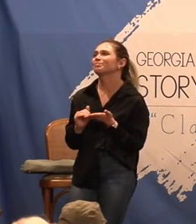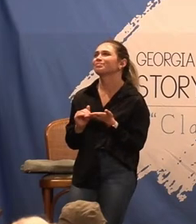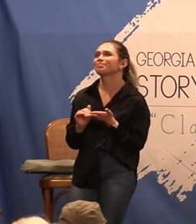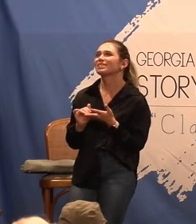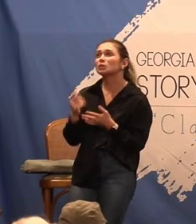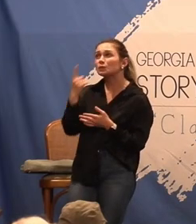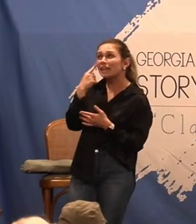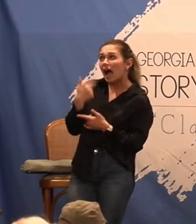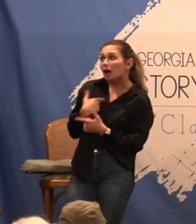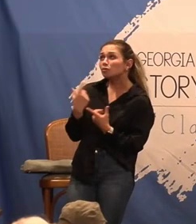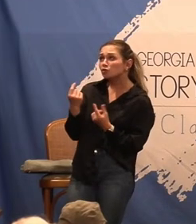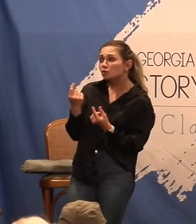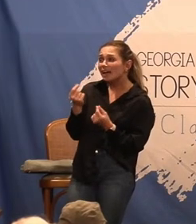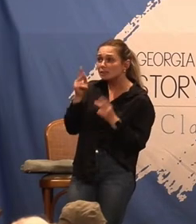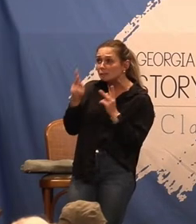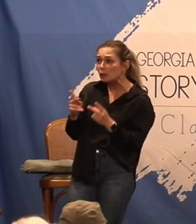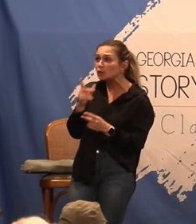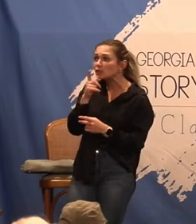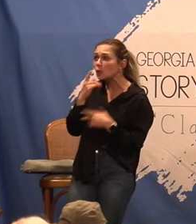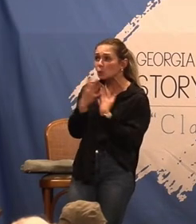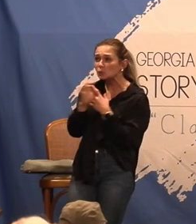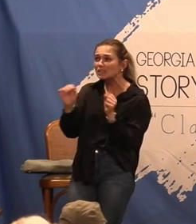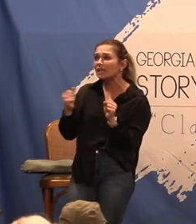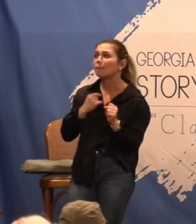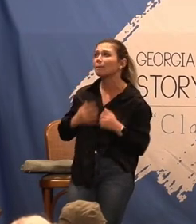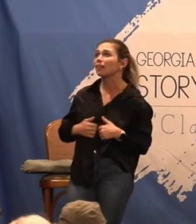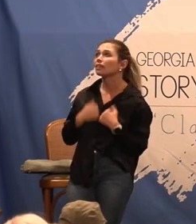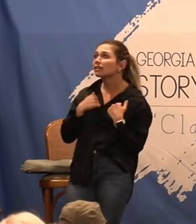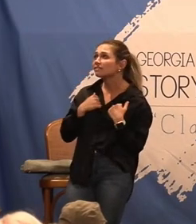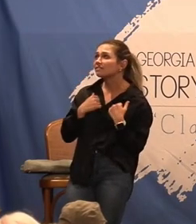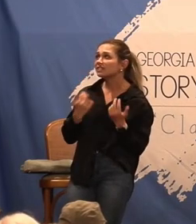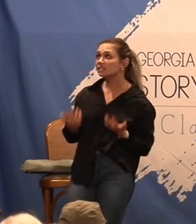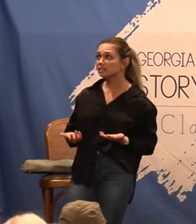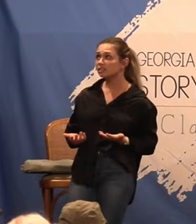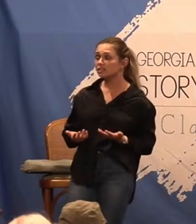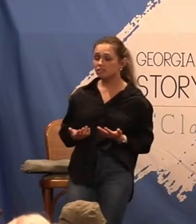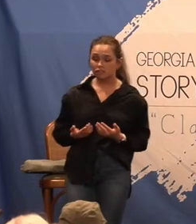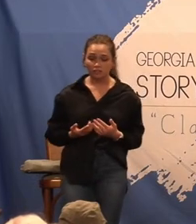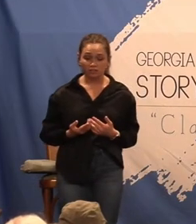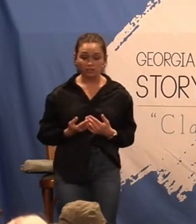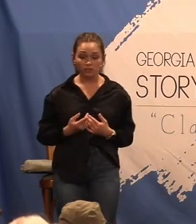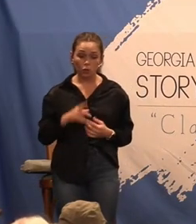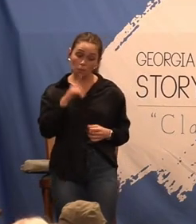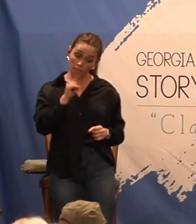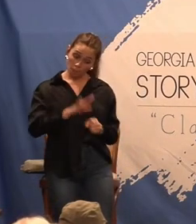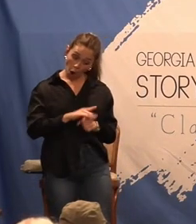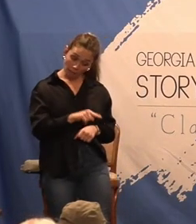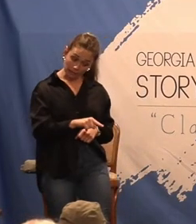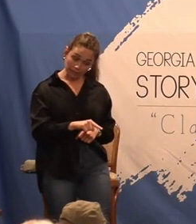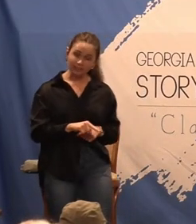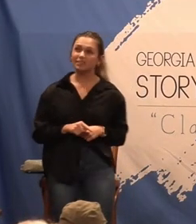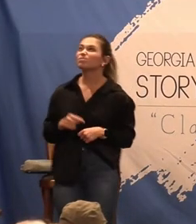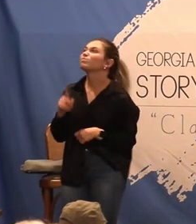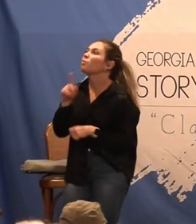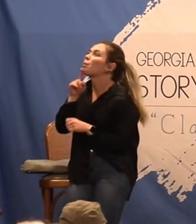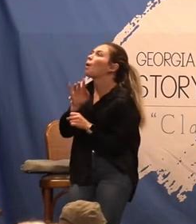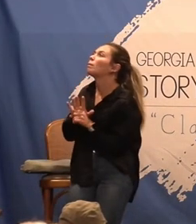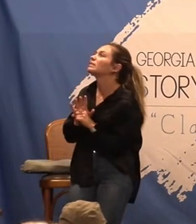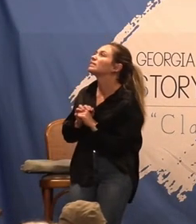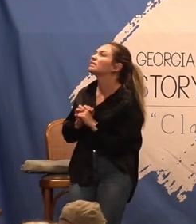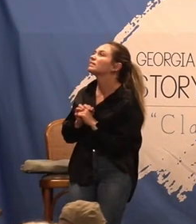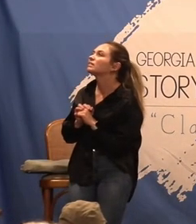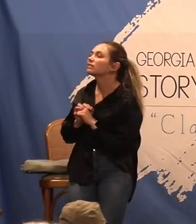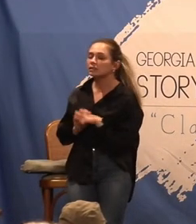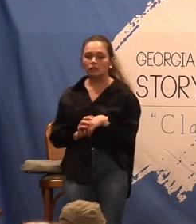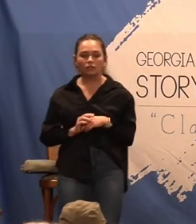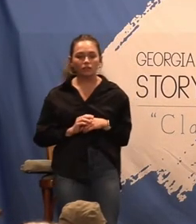think I would do that to the guy that saved my life? He said, you promise? Promise. All